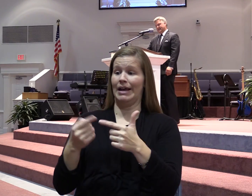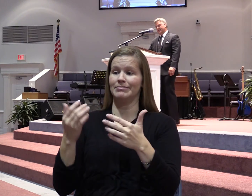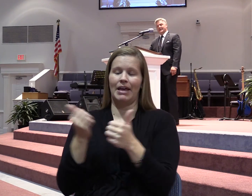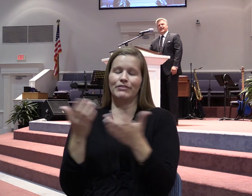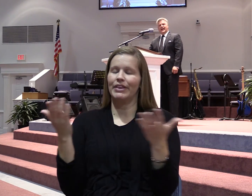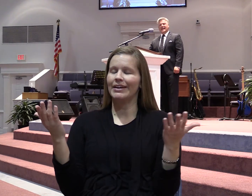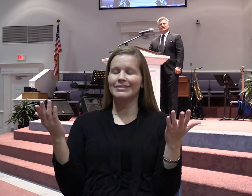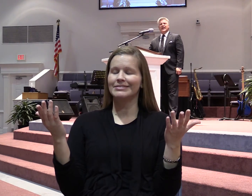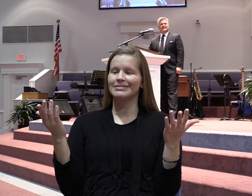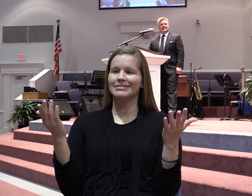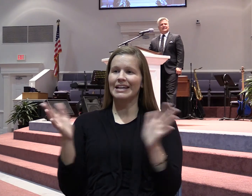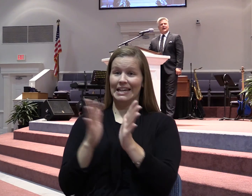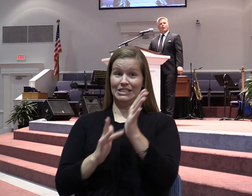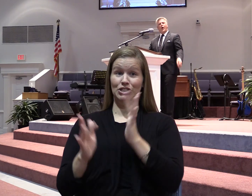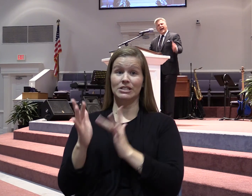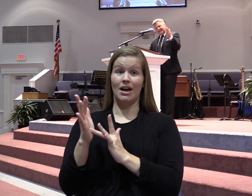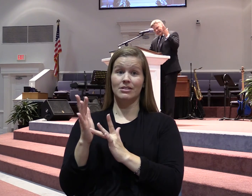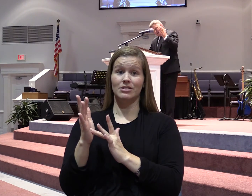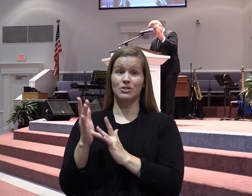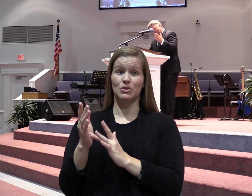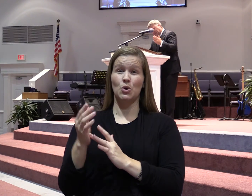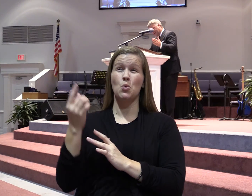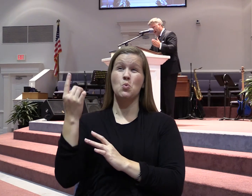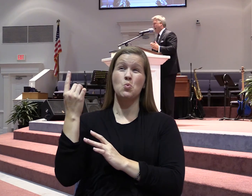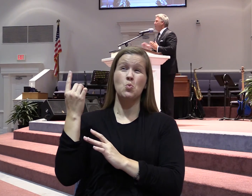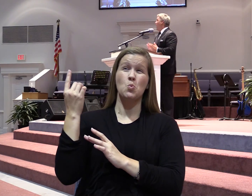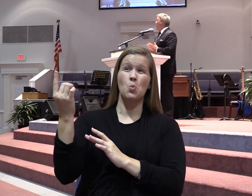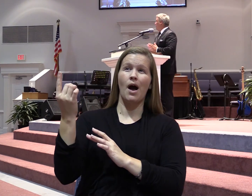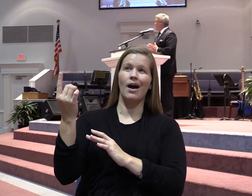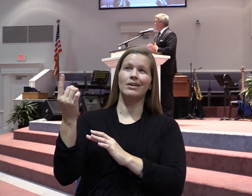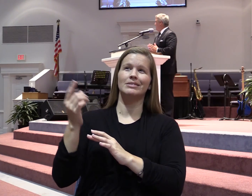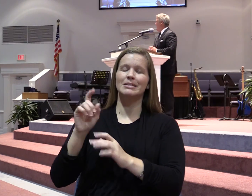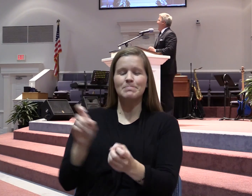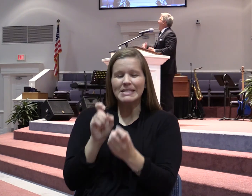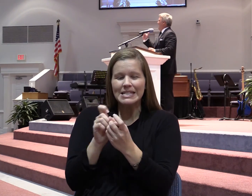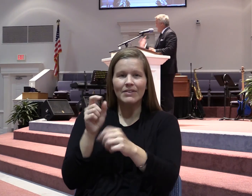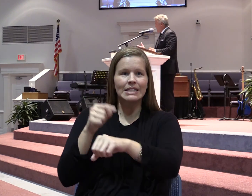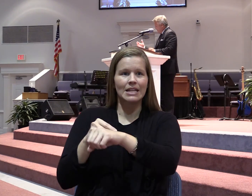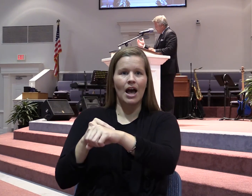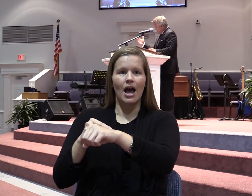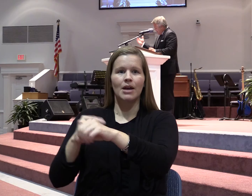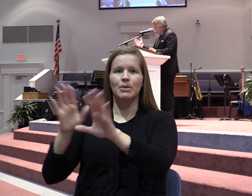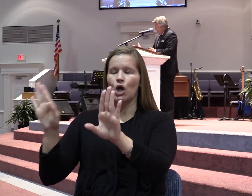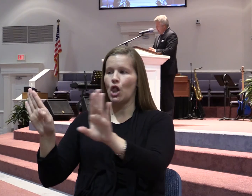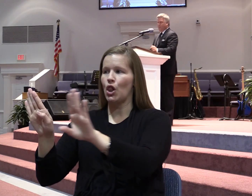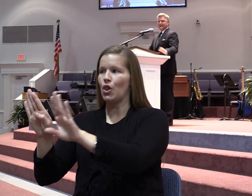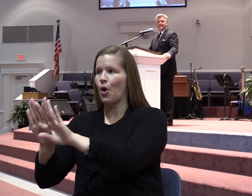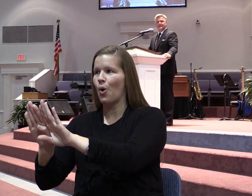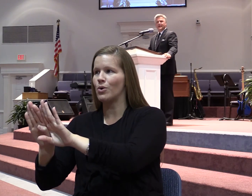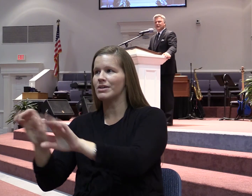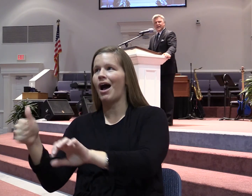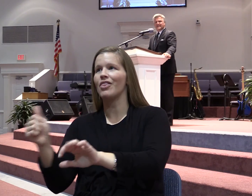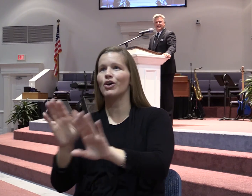covenant. In Jesus, one dispensation of time closed and another dispensation